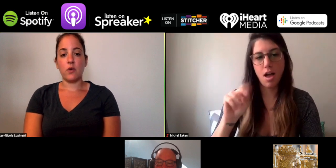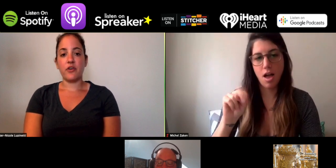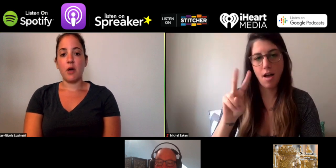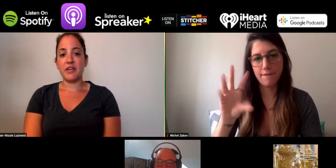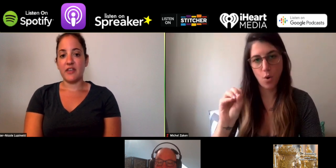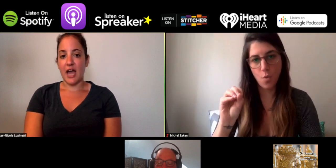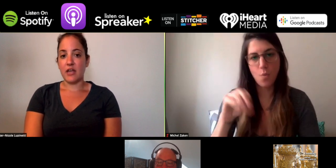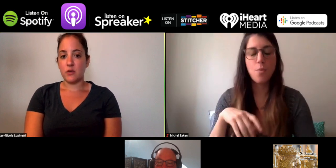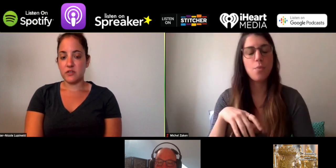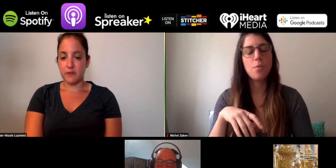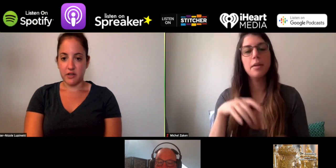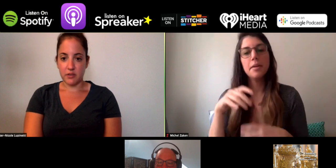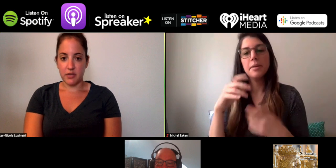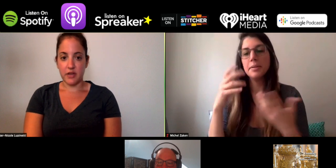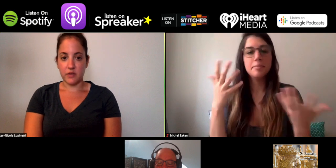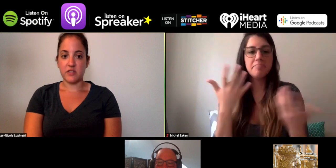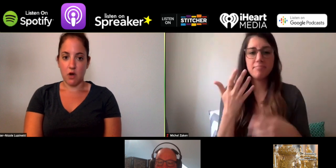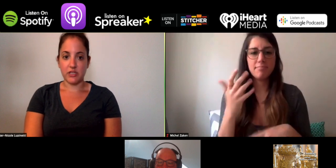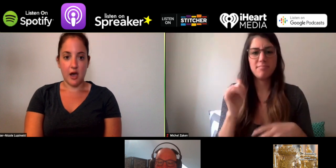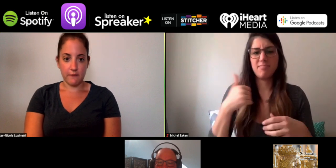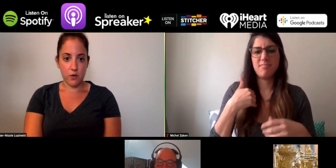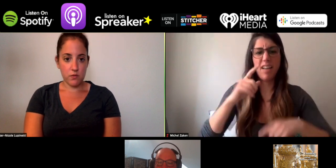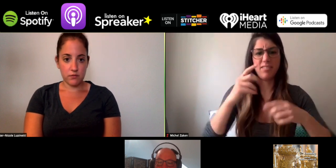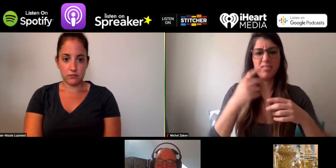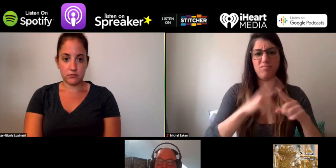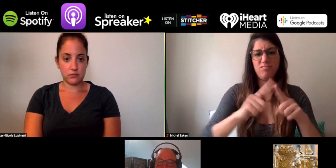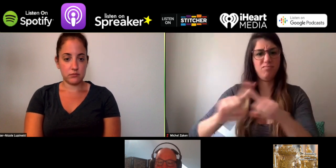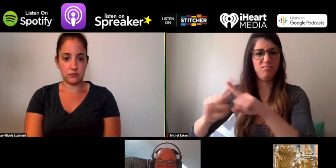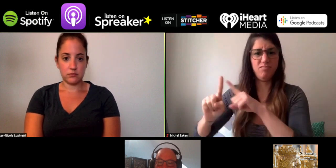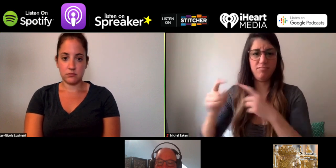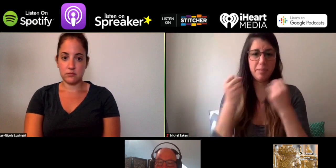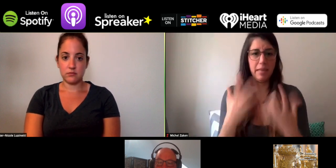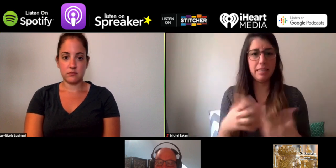So the company that I use, the VRS company that I use, is called Convo.